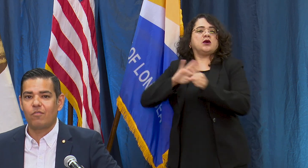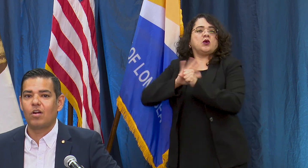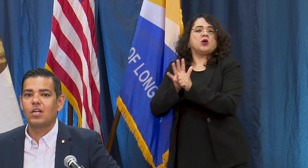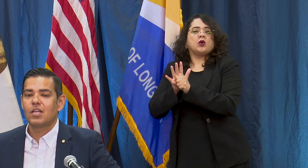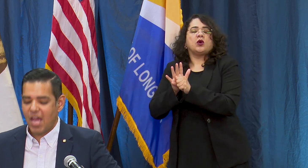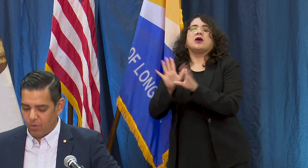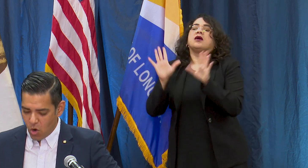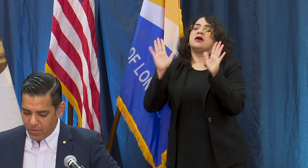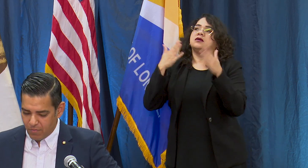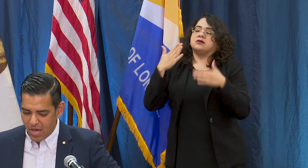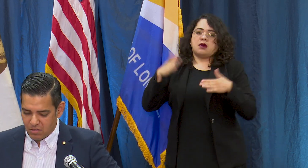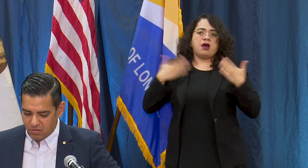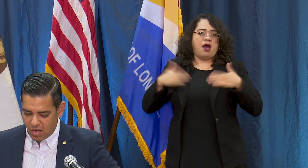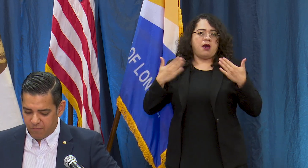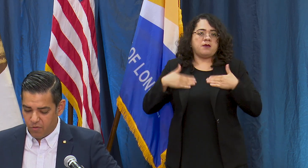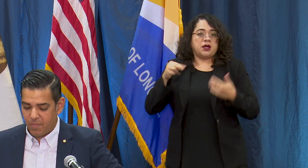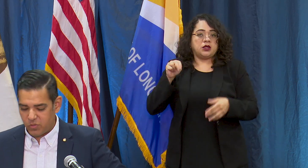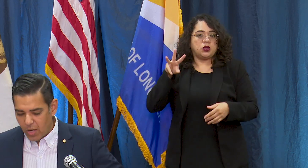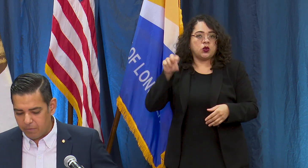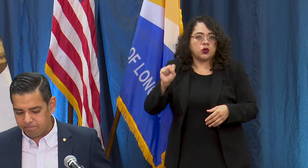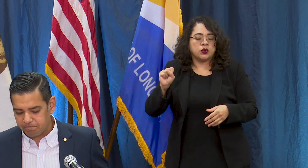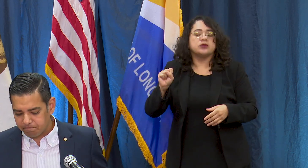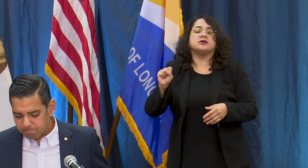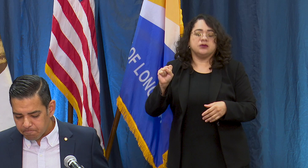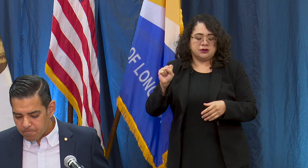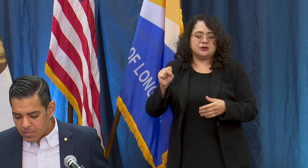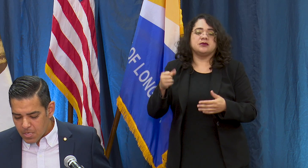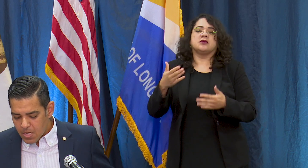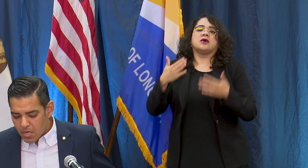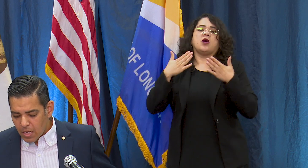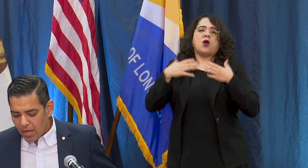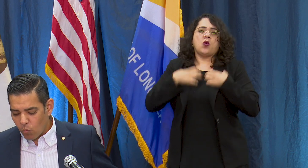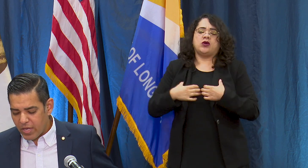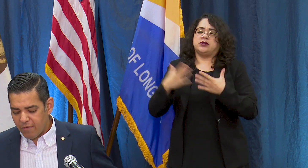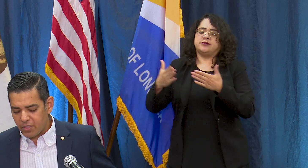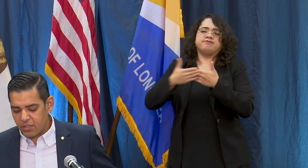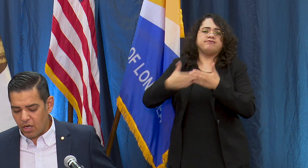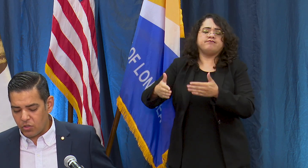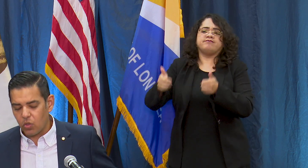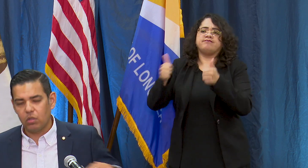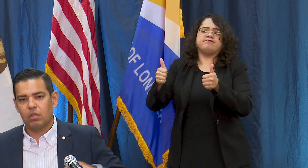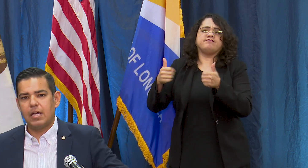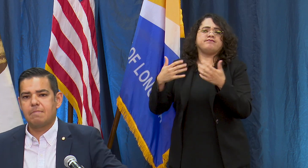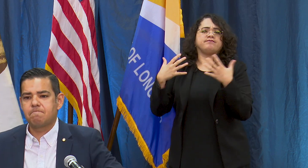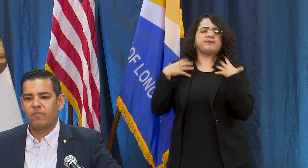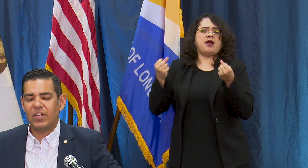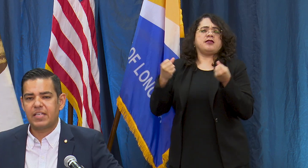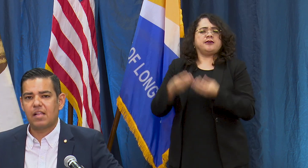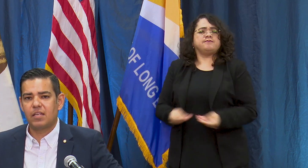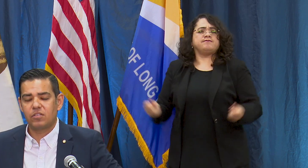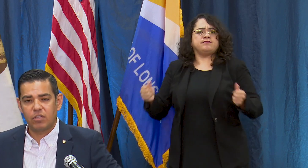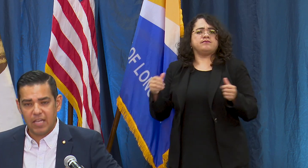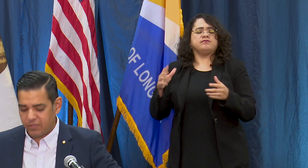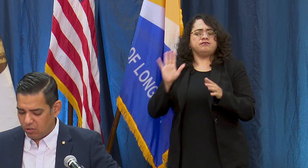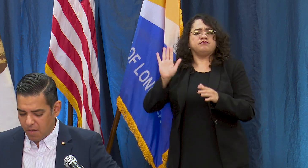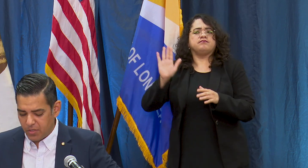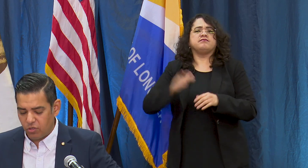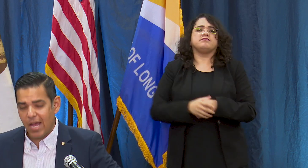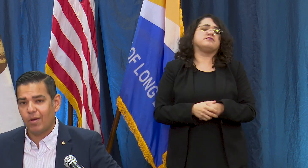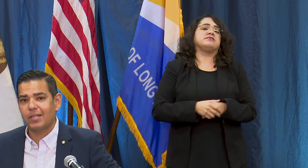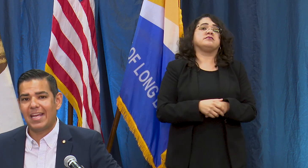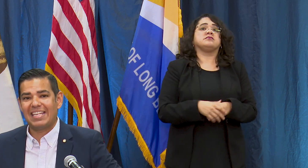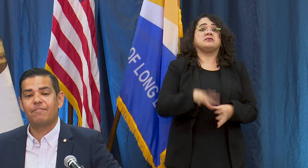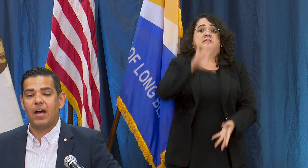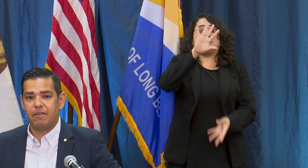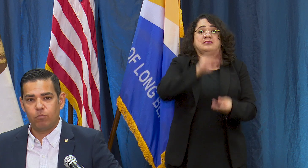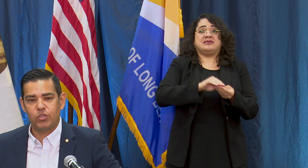to recover, and we're hoping the best for them as well. We have our total fatalities and our deaths in Long Beach are